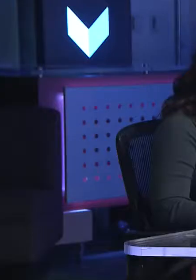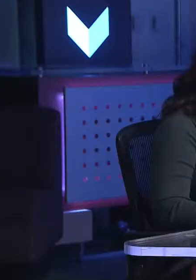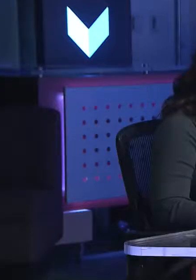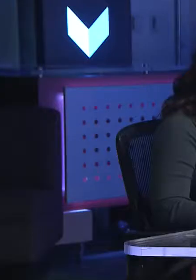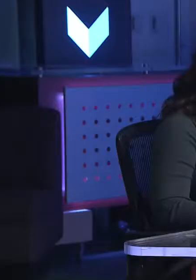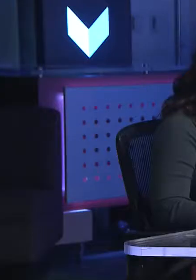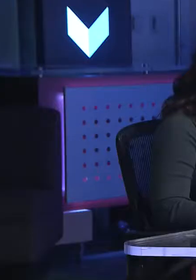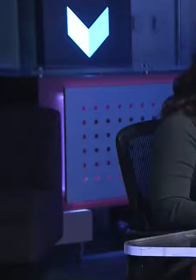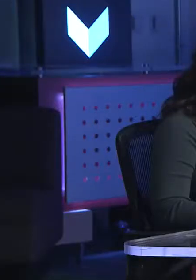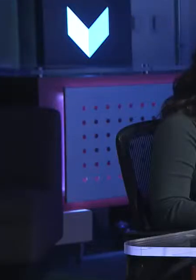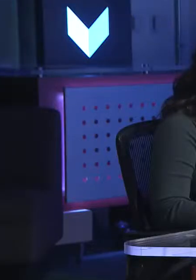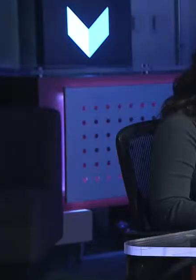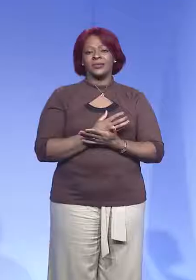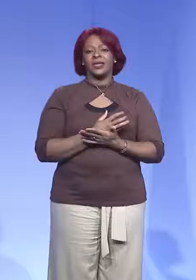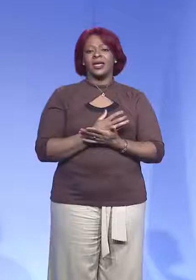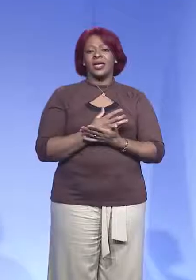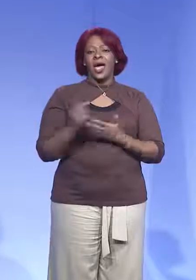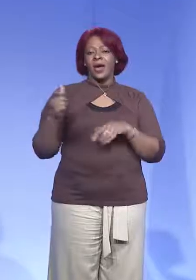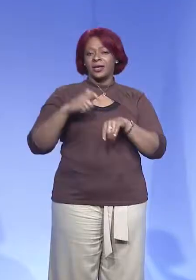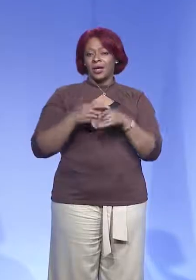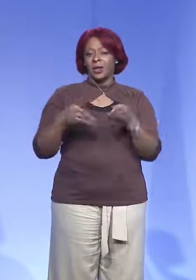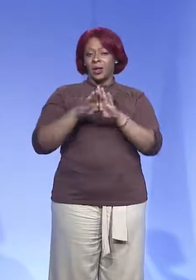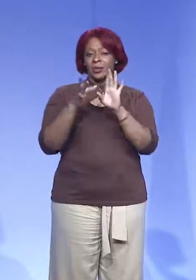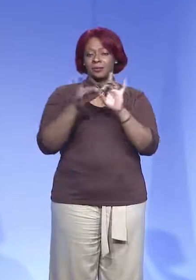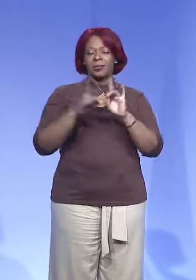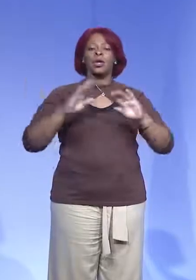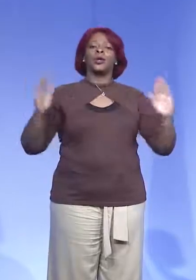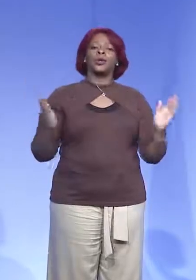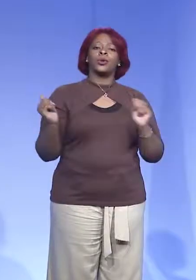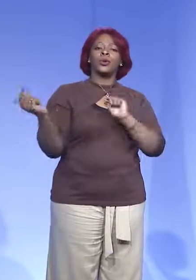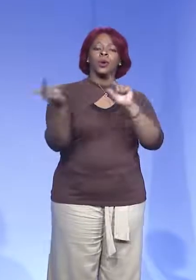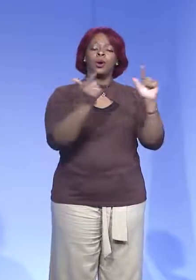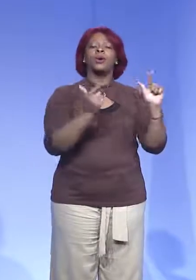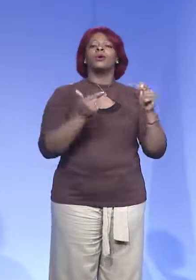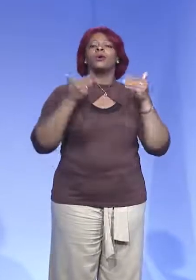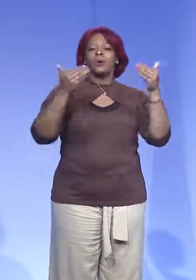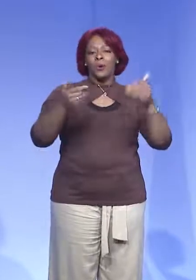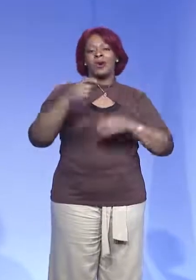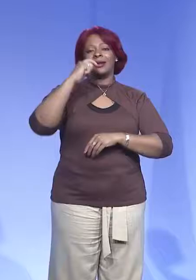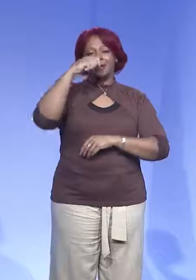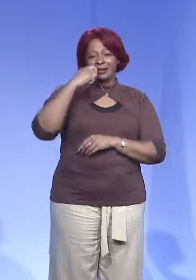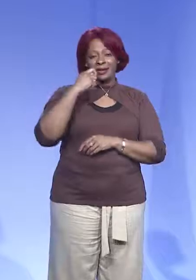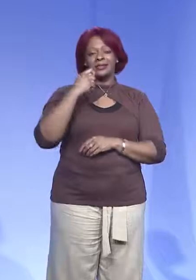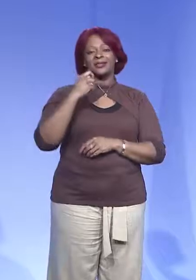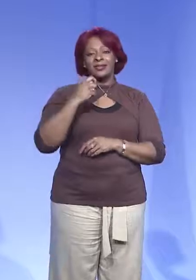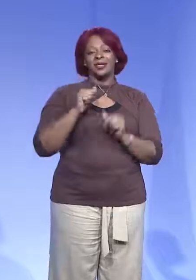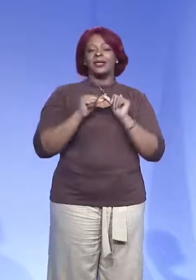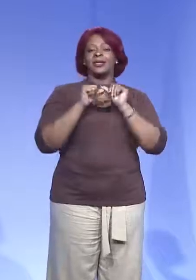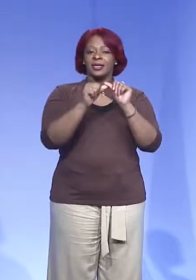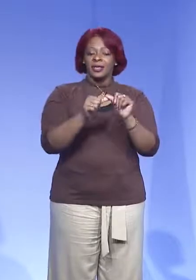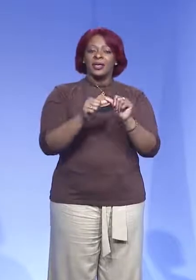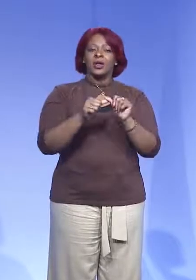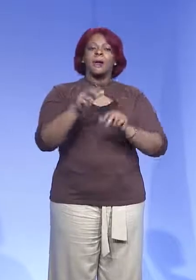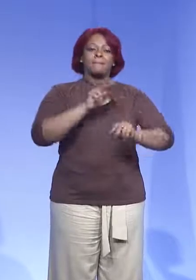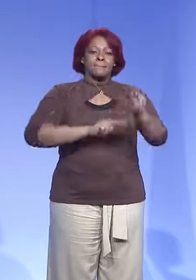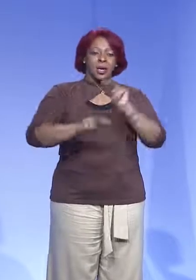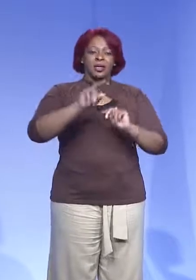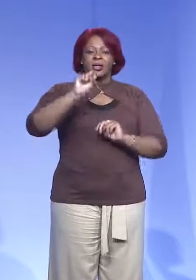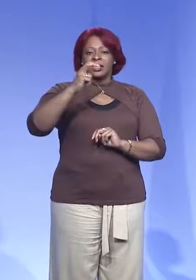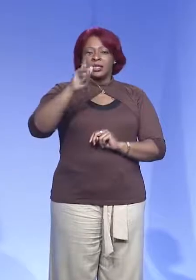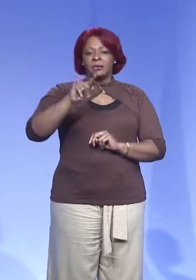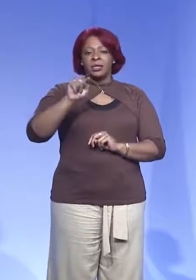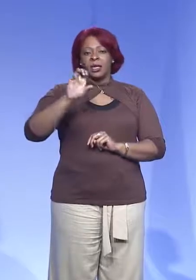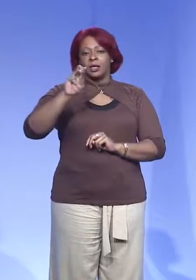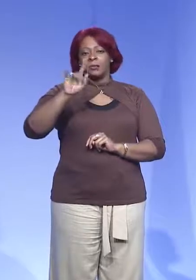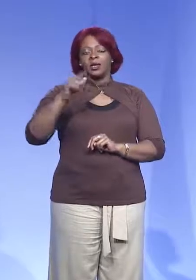Are there any closing messages today? Just want to encourage people again to get tested and then to continue to monitor